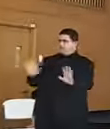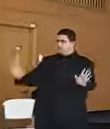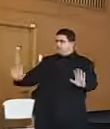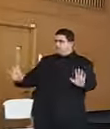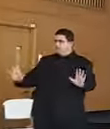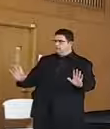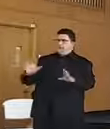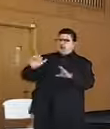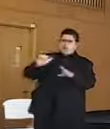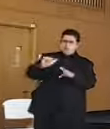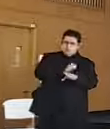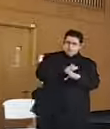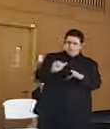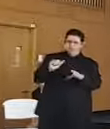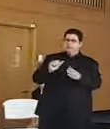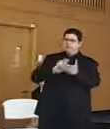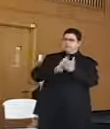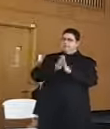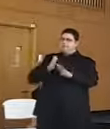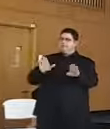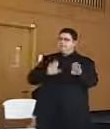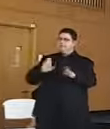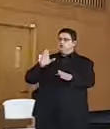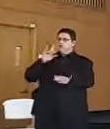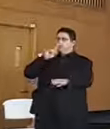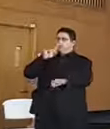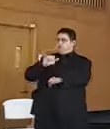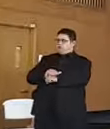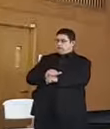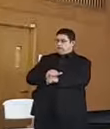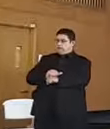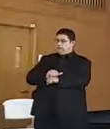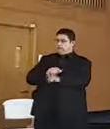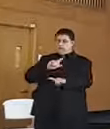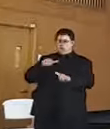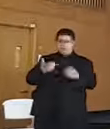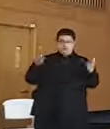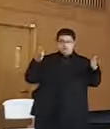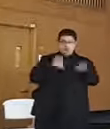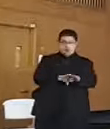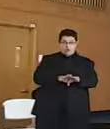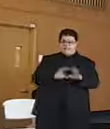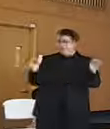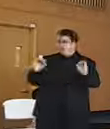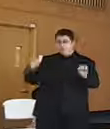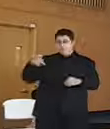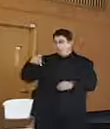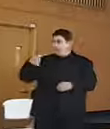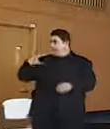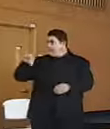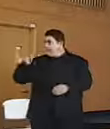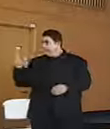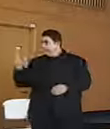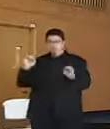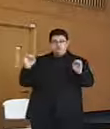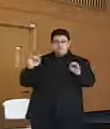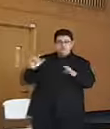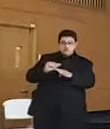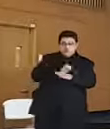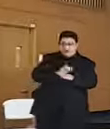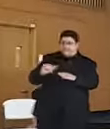makes behaviors permanent. In a lockdown situation with no schools, there is no pilot, there is no practice. And